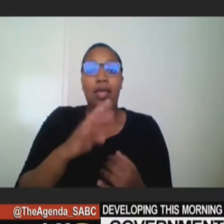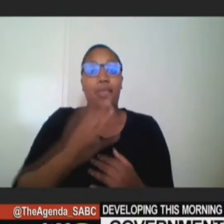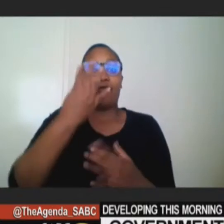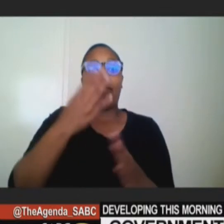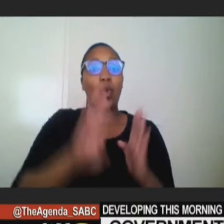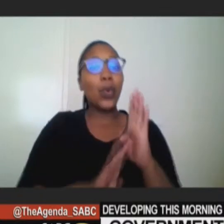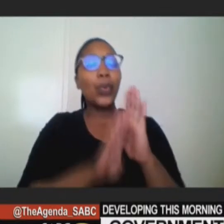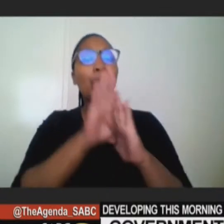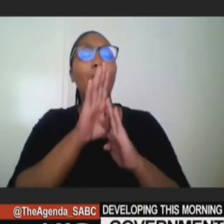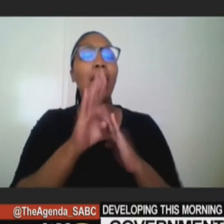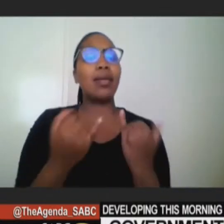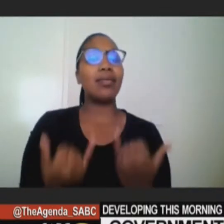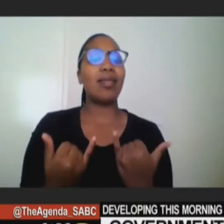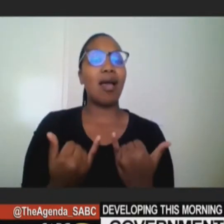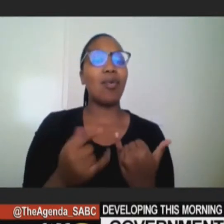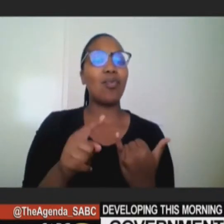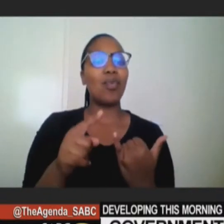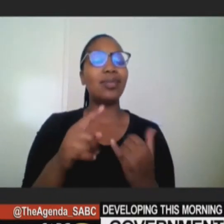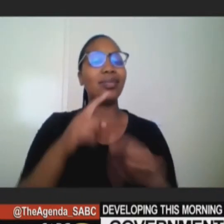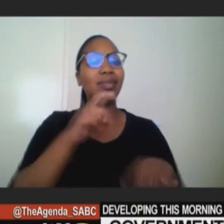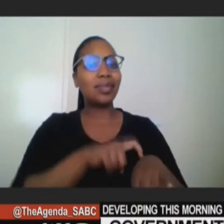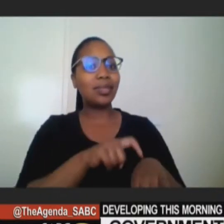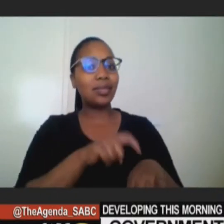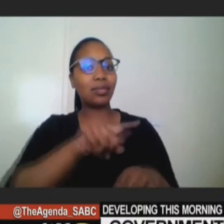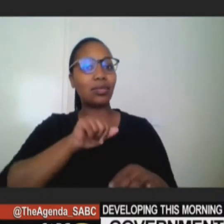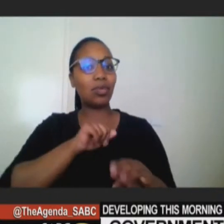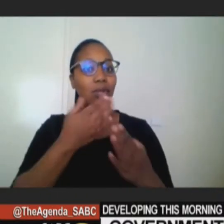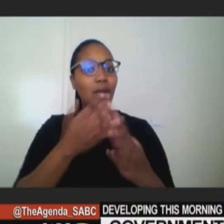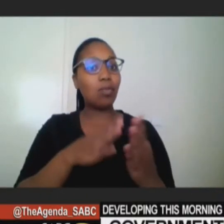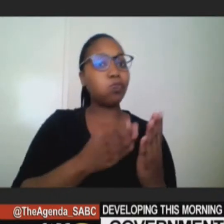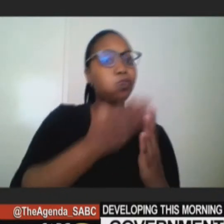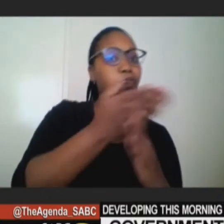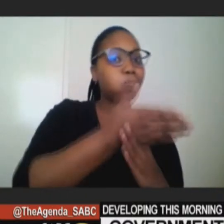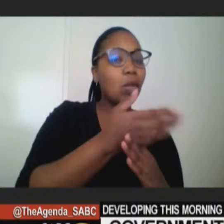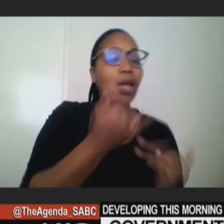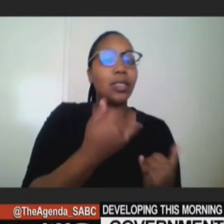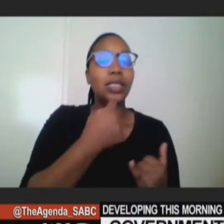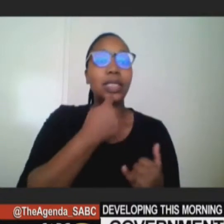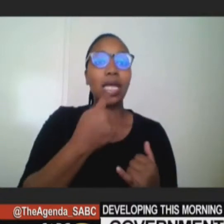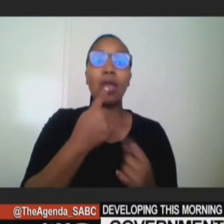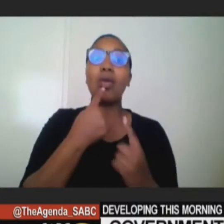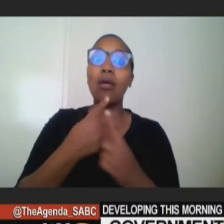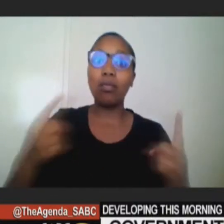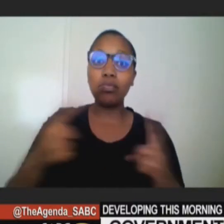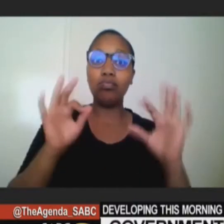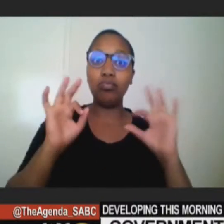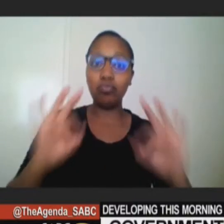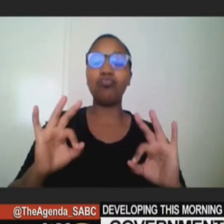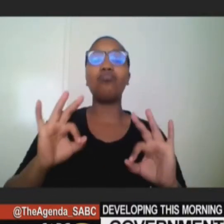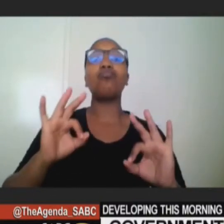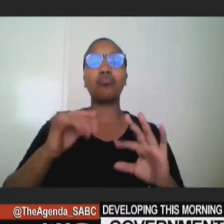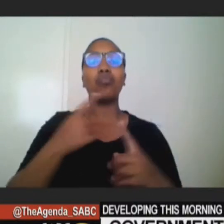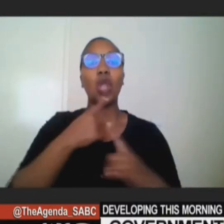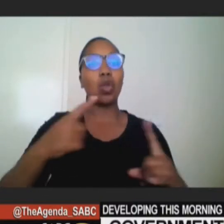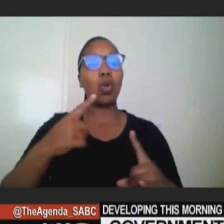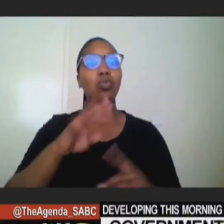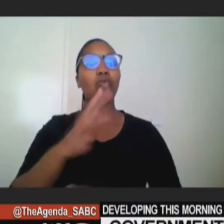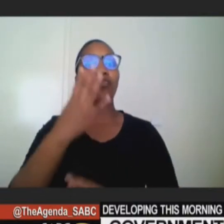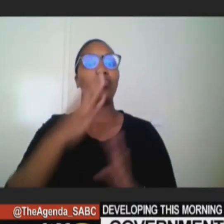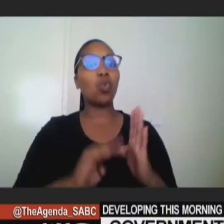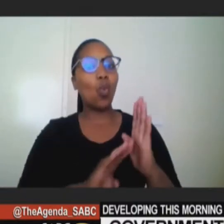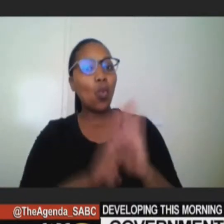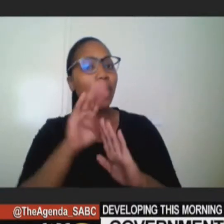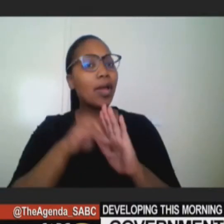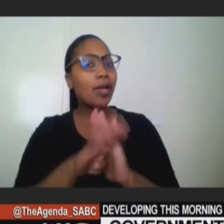What was the benchmark for entering other waves except the cause of the first wave? Lastly, from the